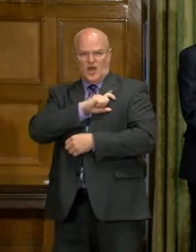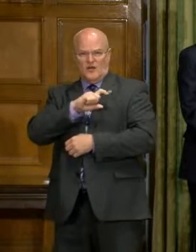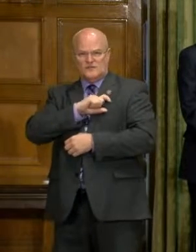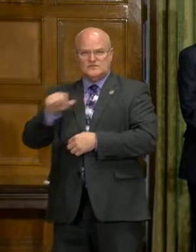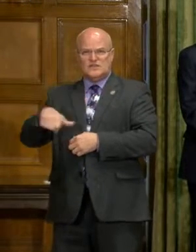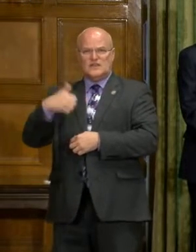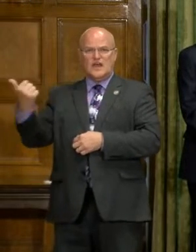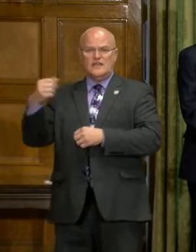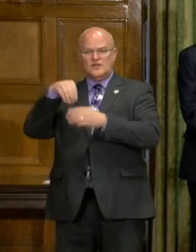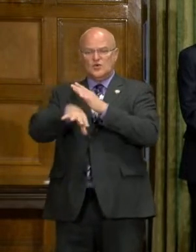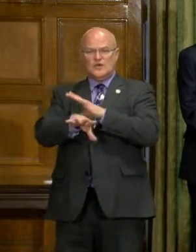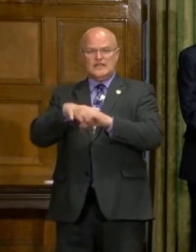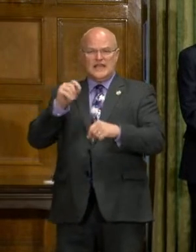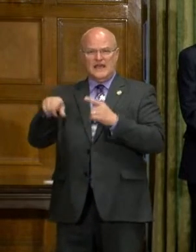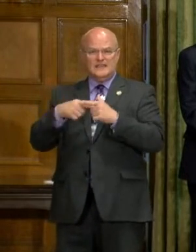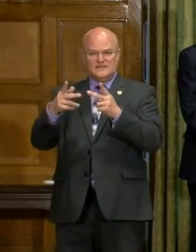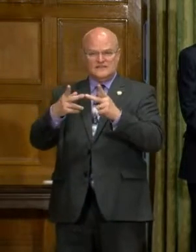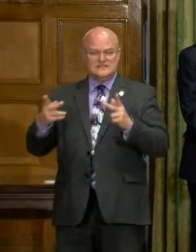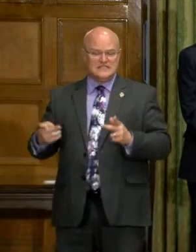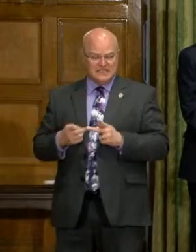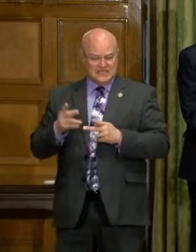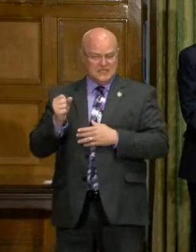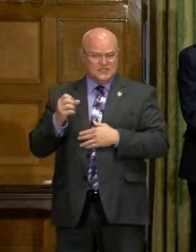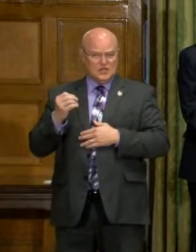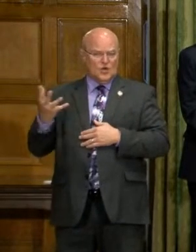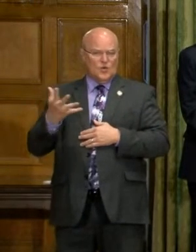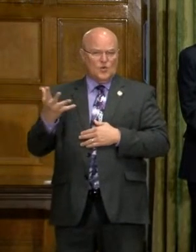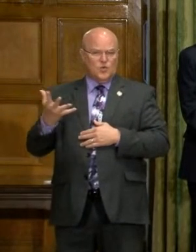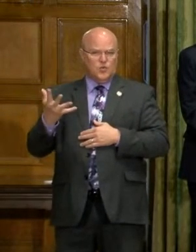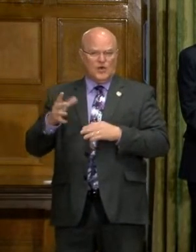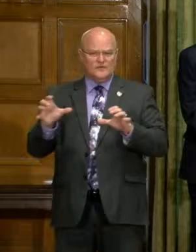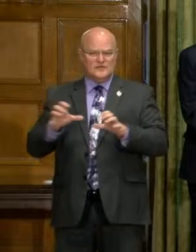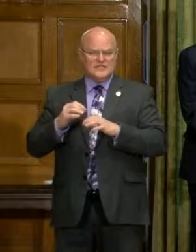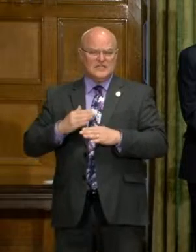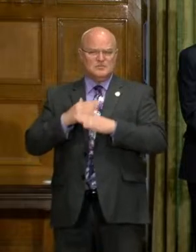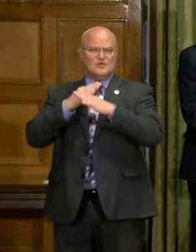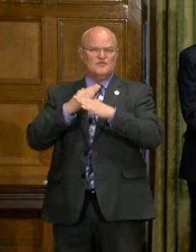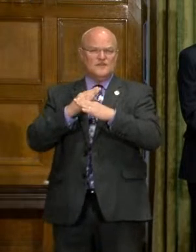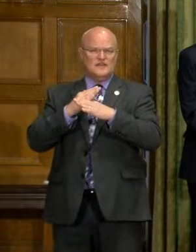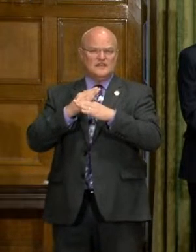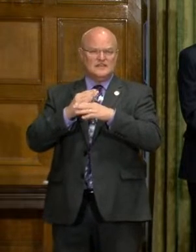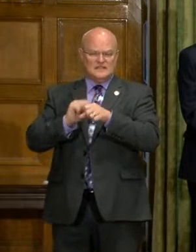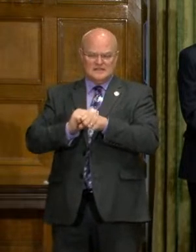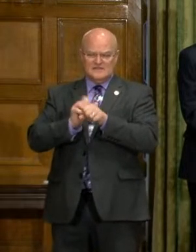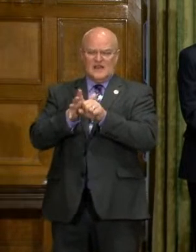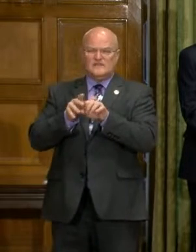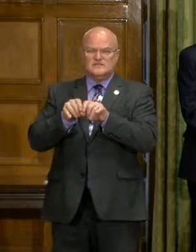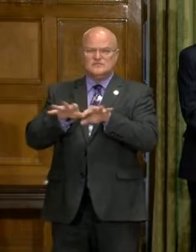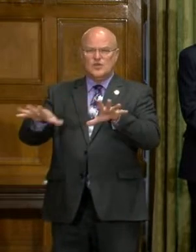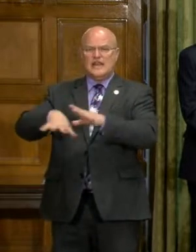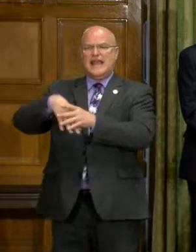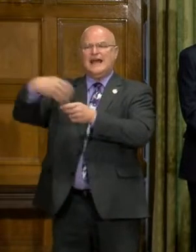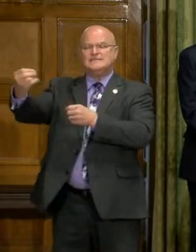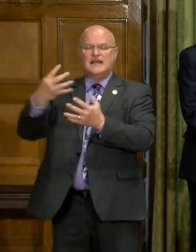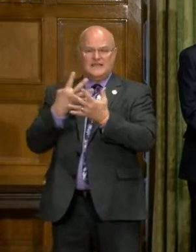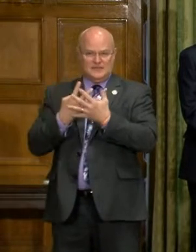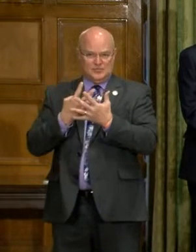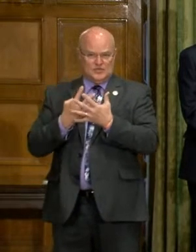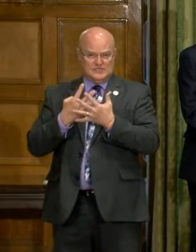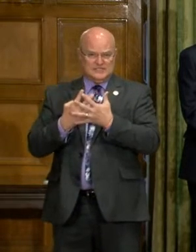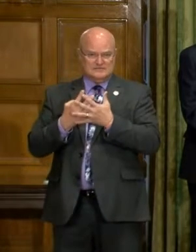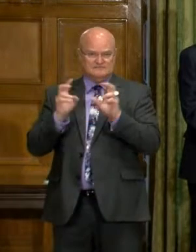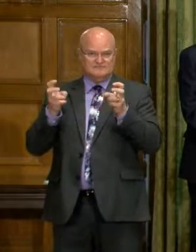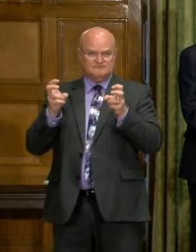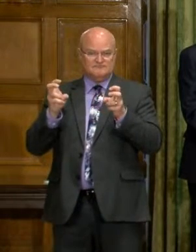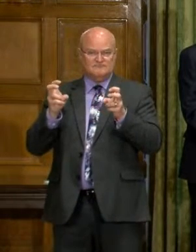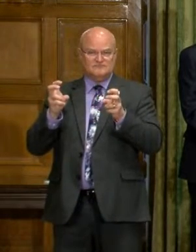and others who are going in and out of these facilities. So what is being done to prevent the virus from spreading outside the prison walls